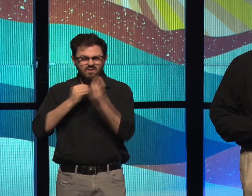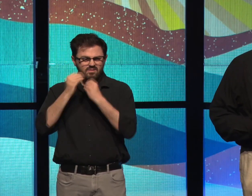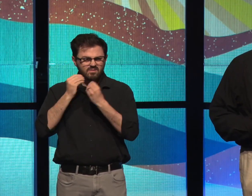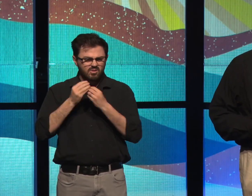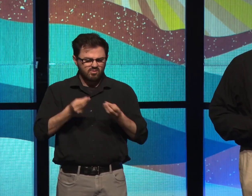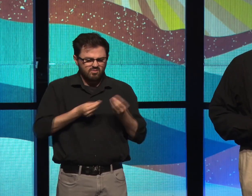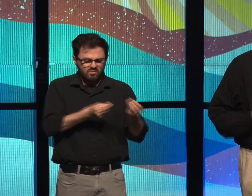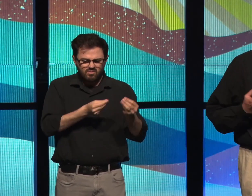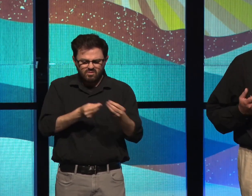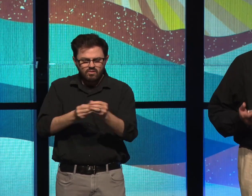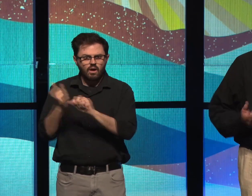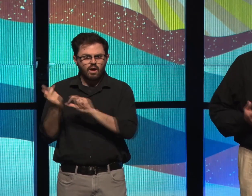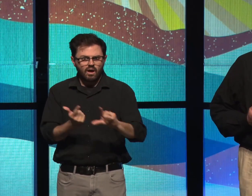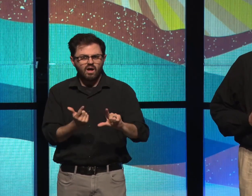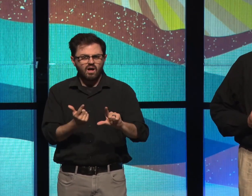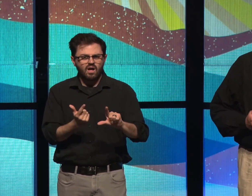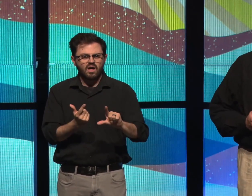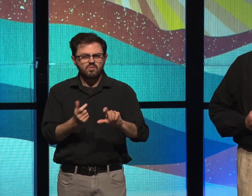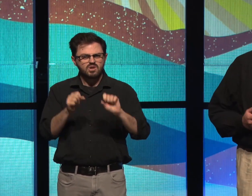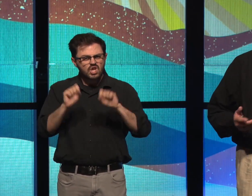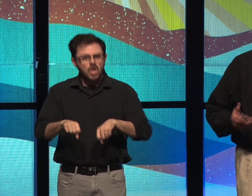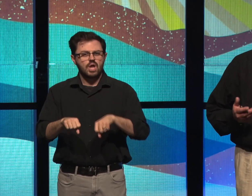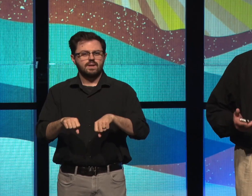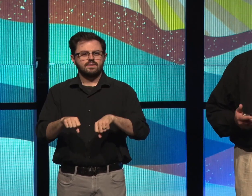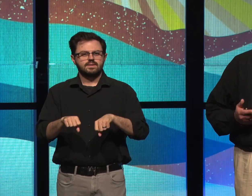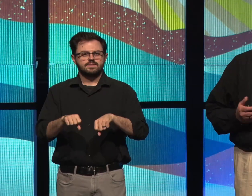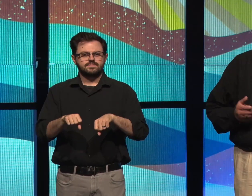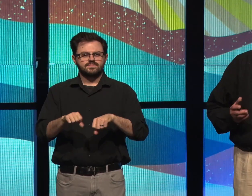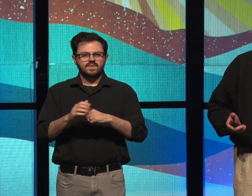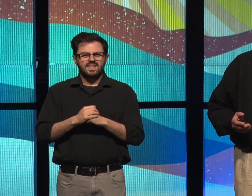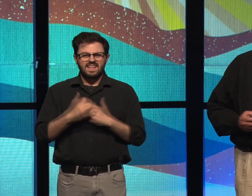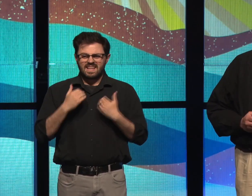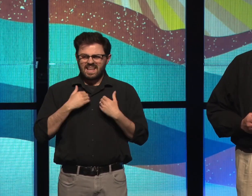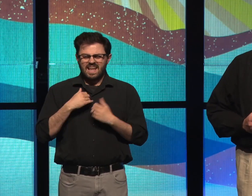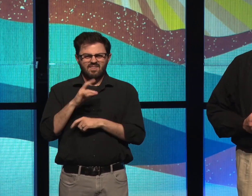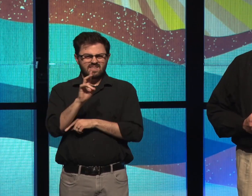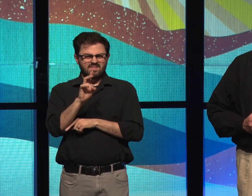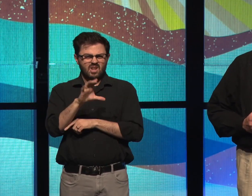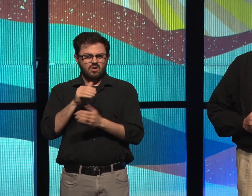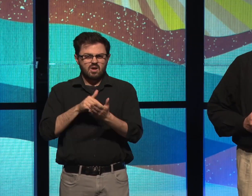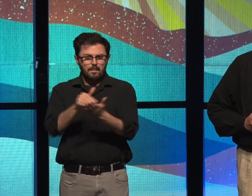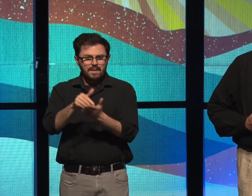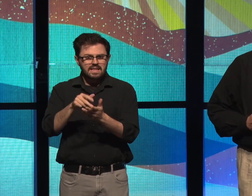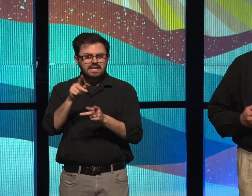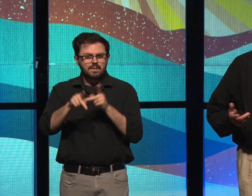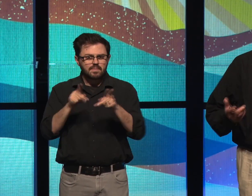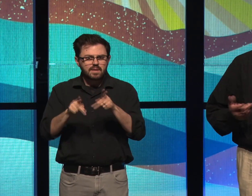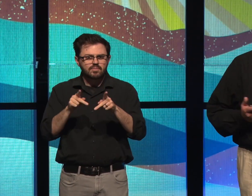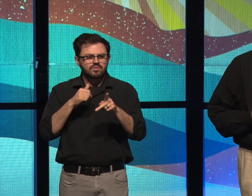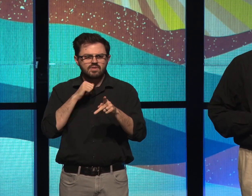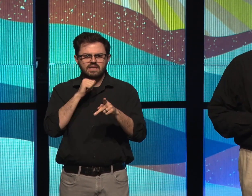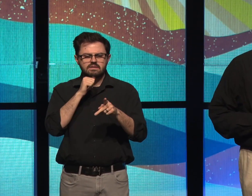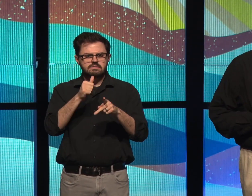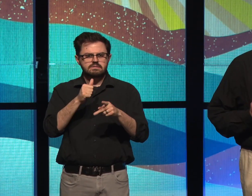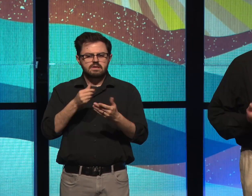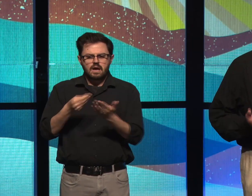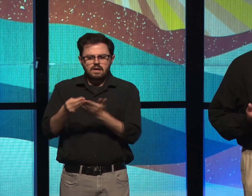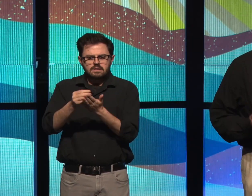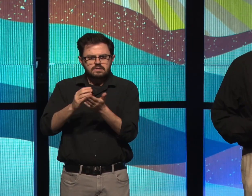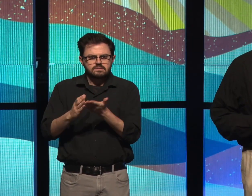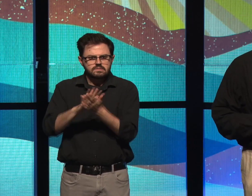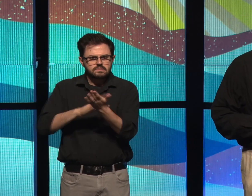ease. Over 700 million people live below the international poverty line. Do we all know what that is?